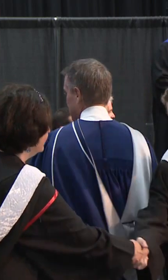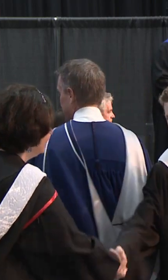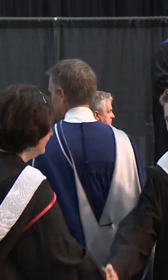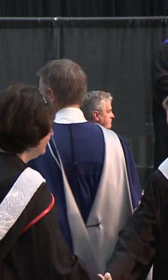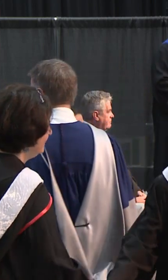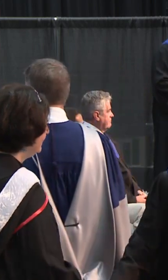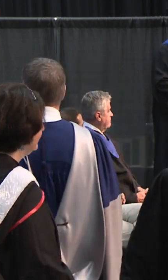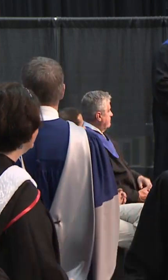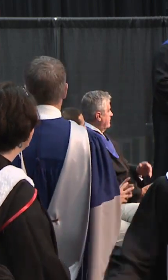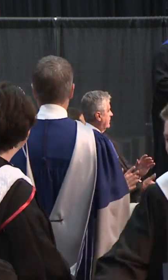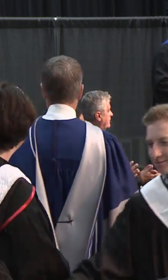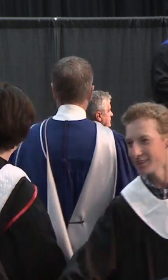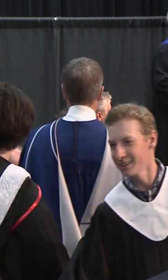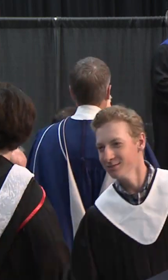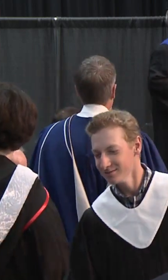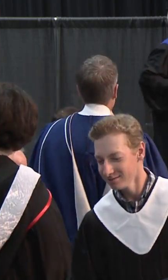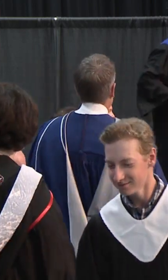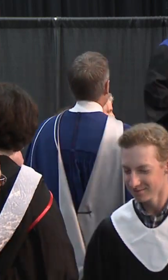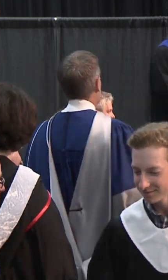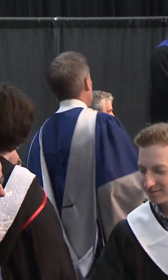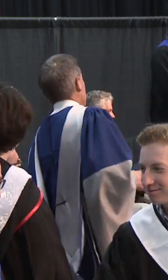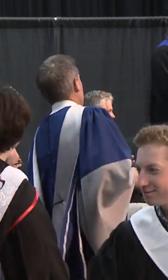Brent Bezanson with honors.